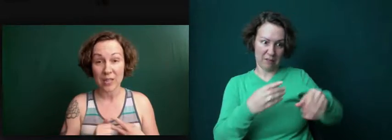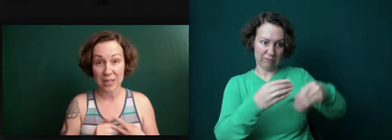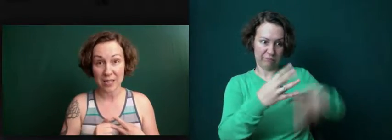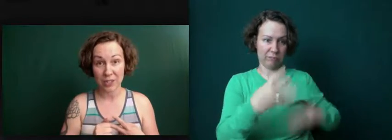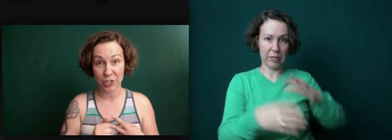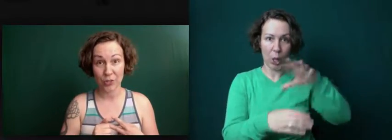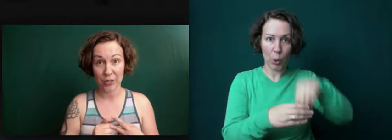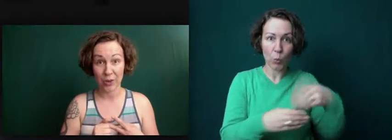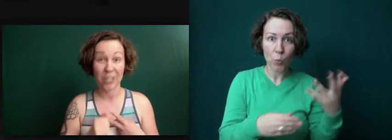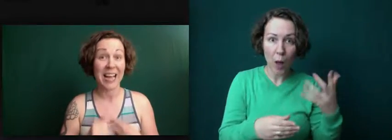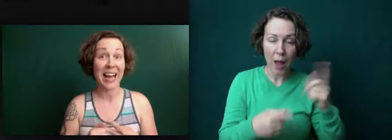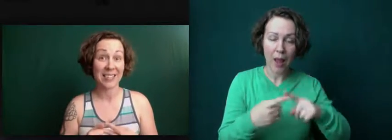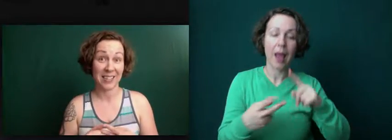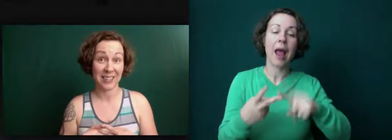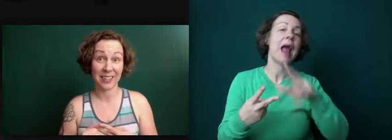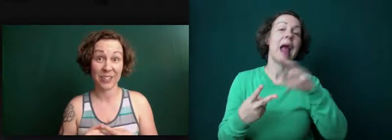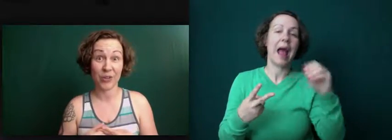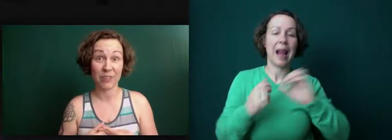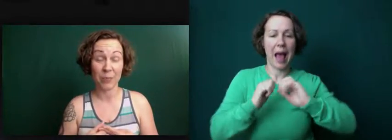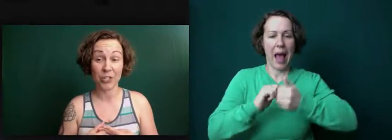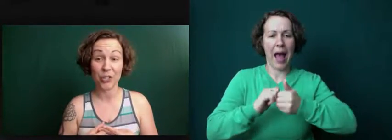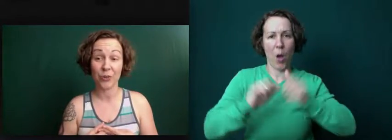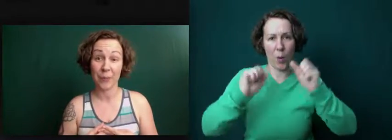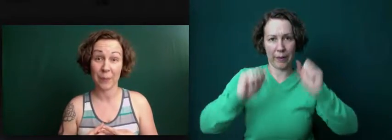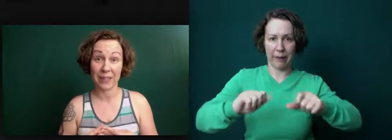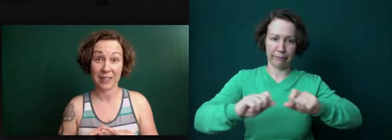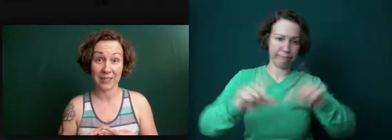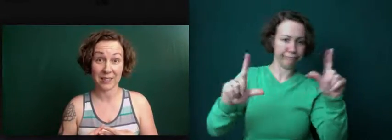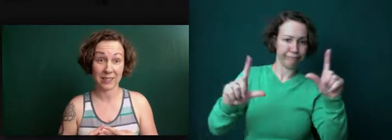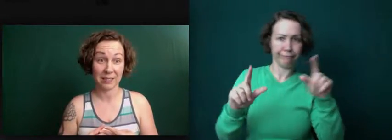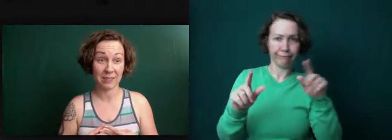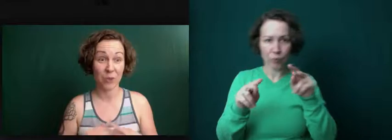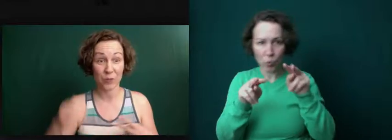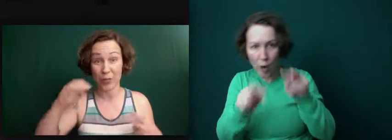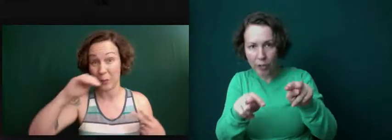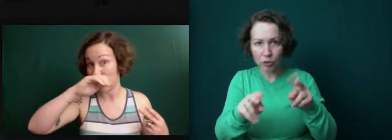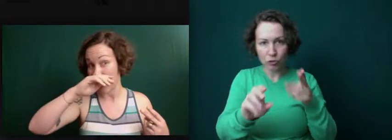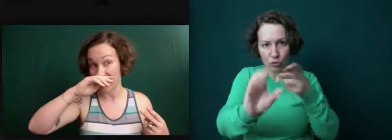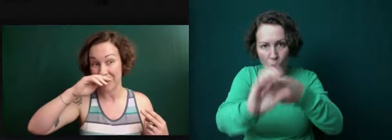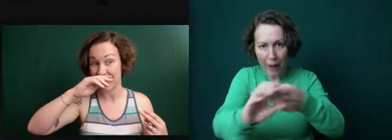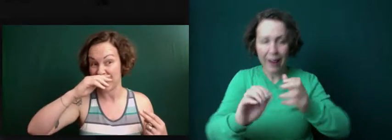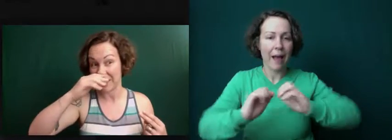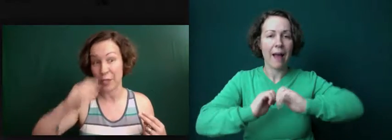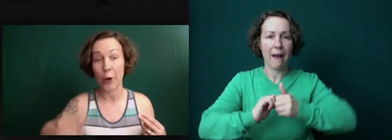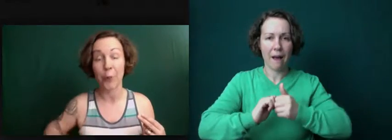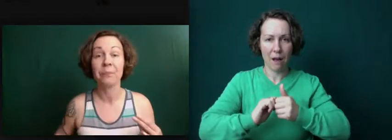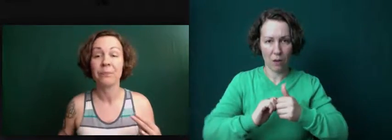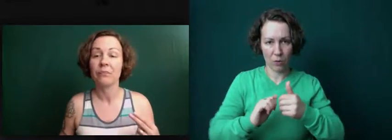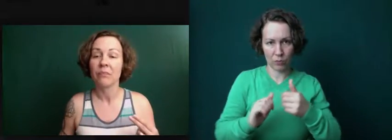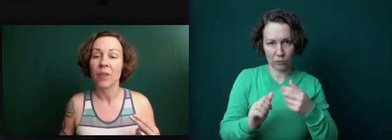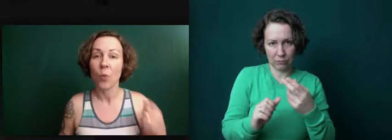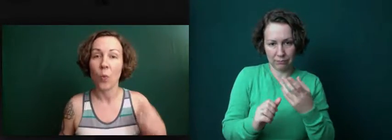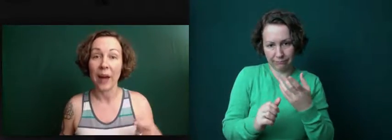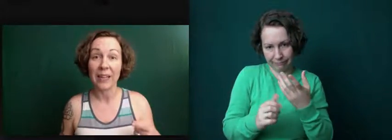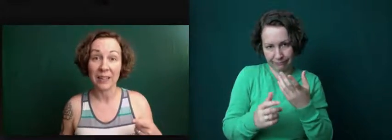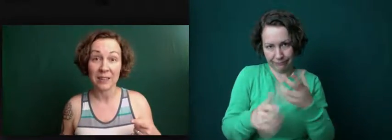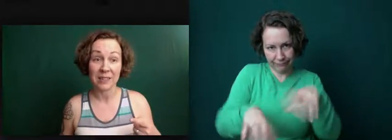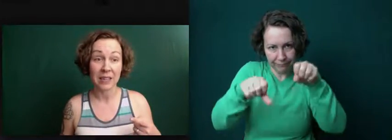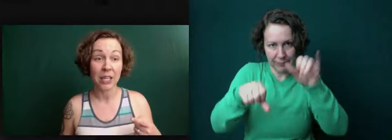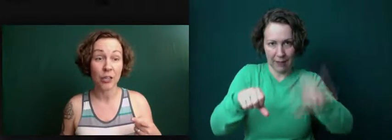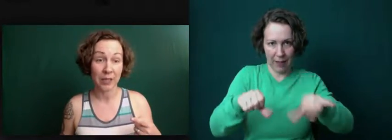what you need to do in order to access it, because those have been two of the biggest, most frequently asked questions. So